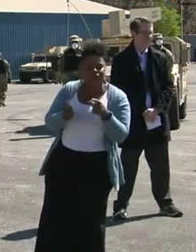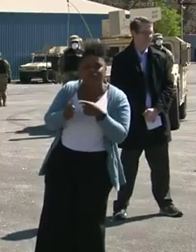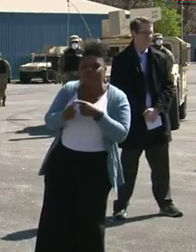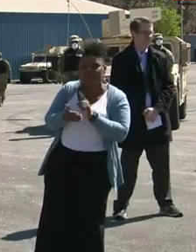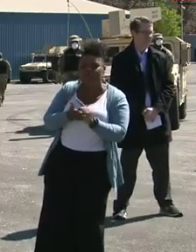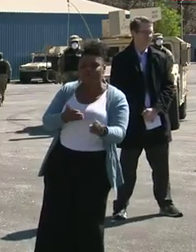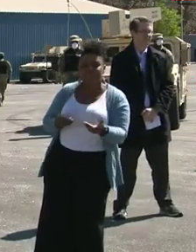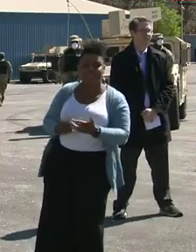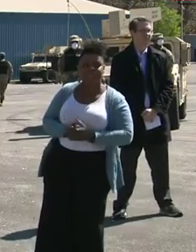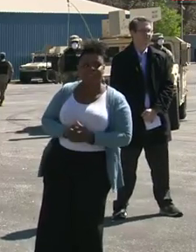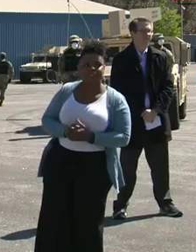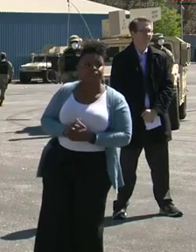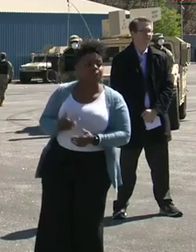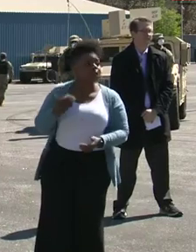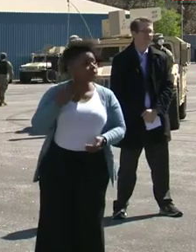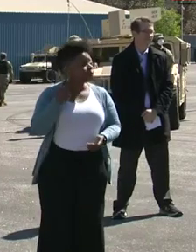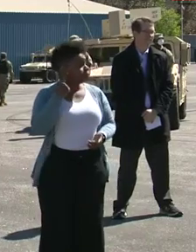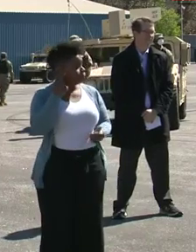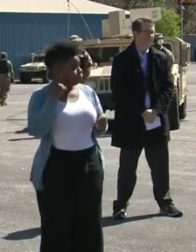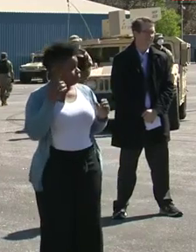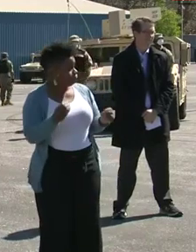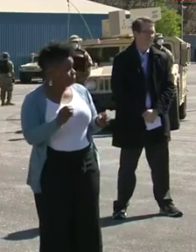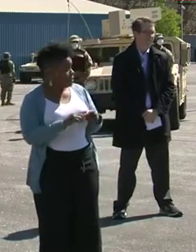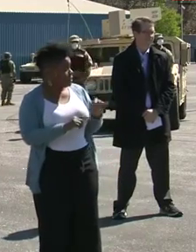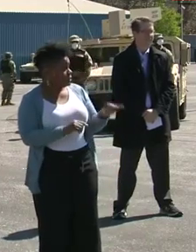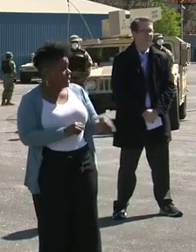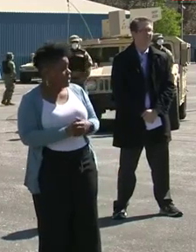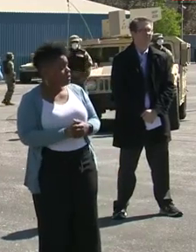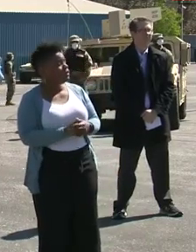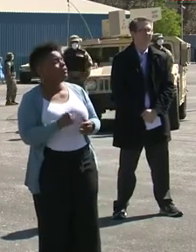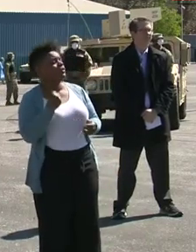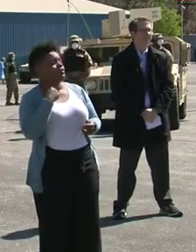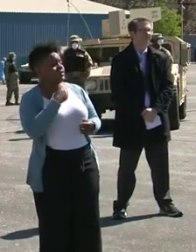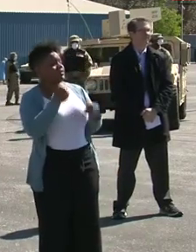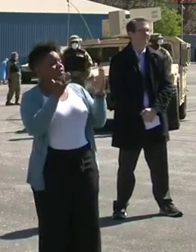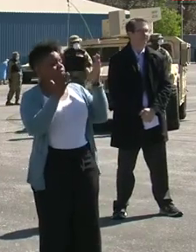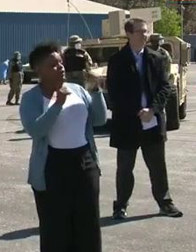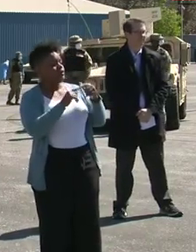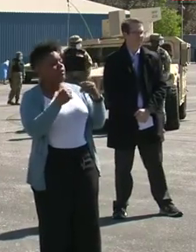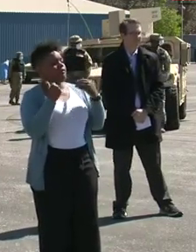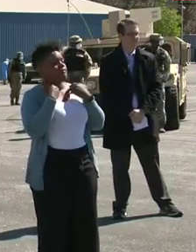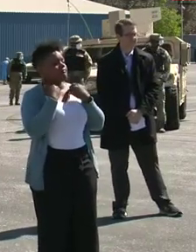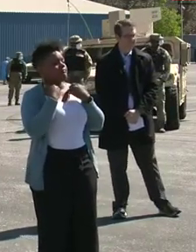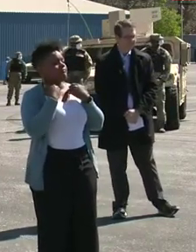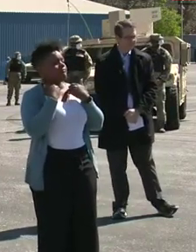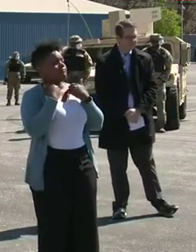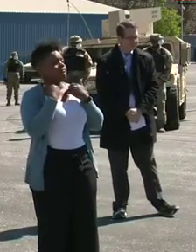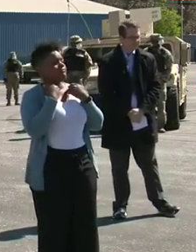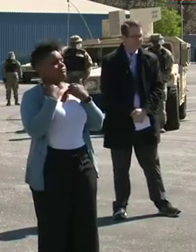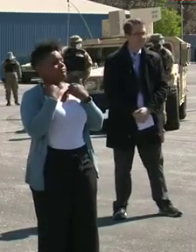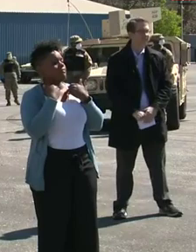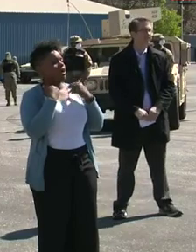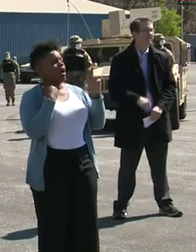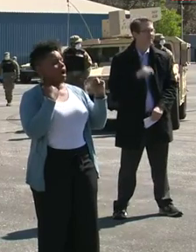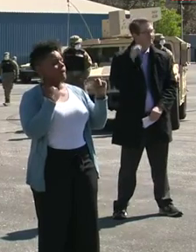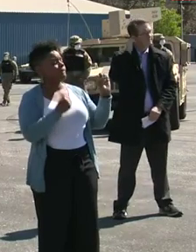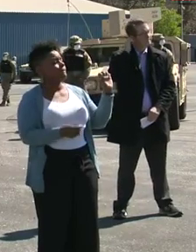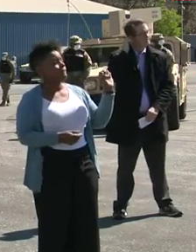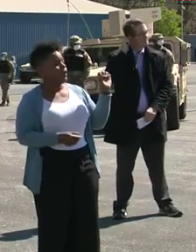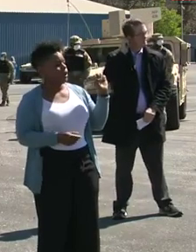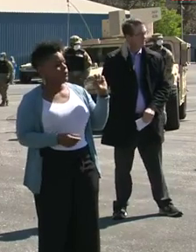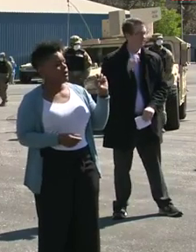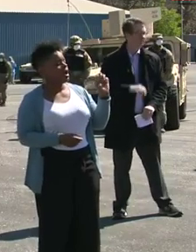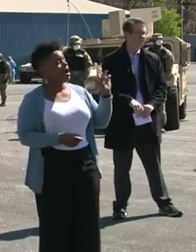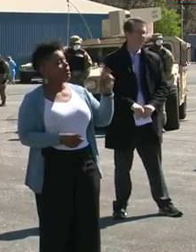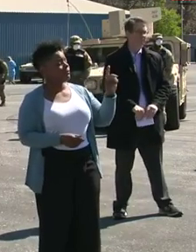not. And we do expect to have a more fulsome unemployment update at one of these briefings